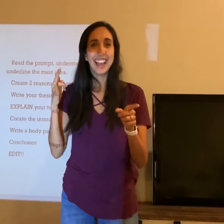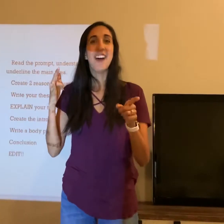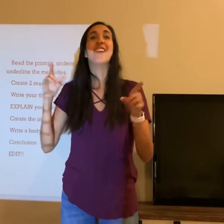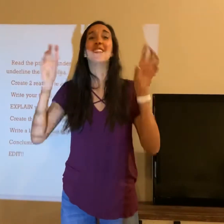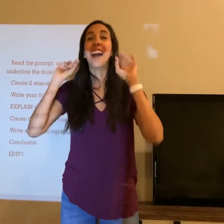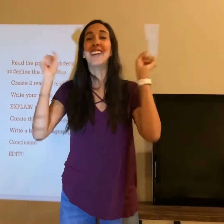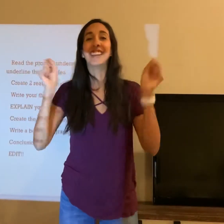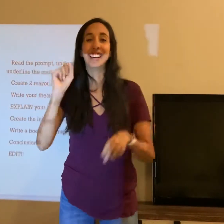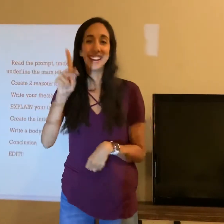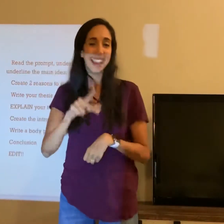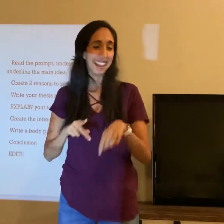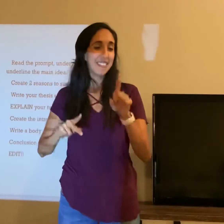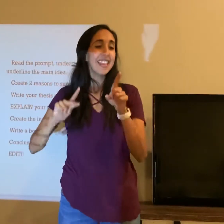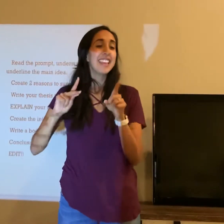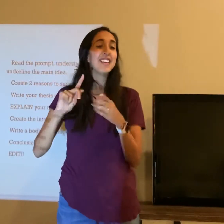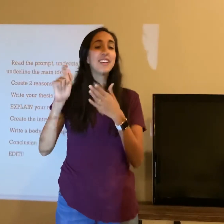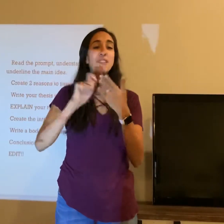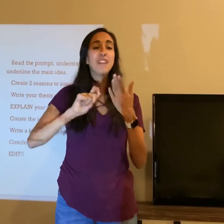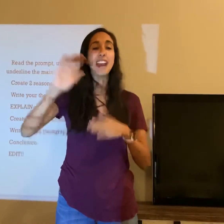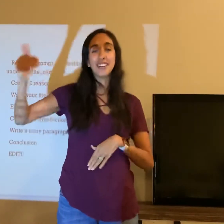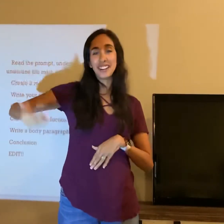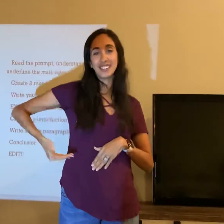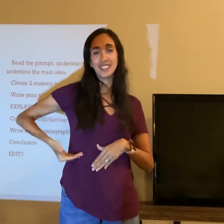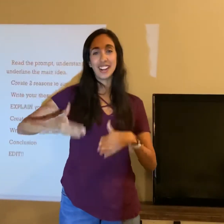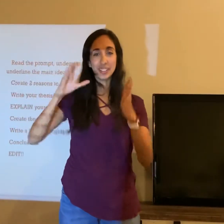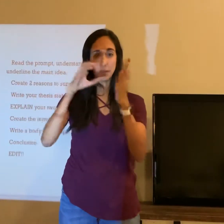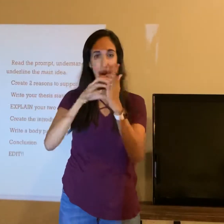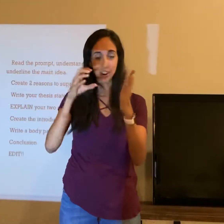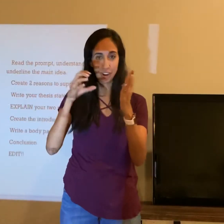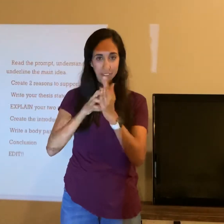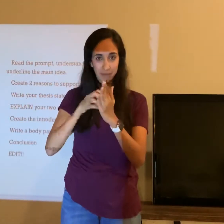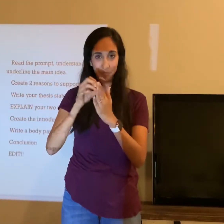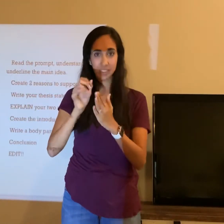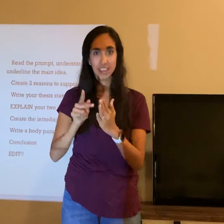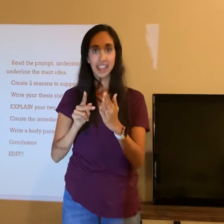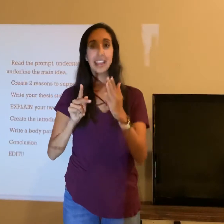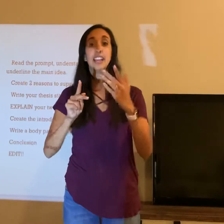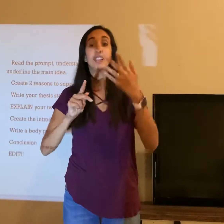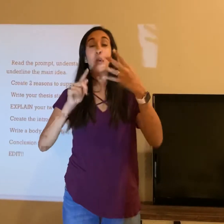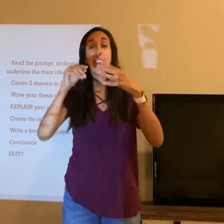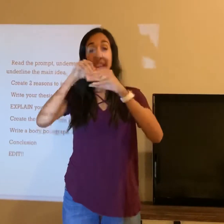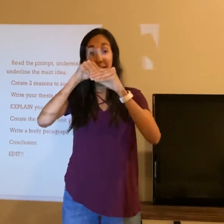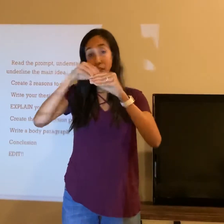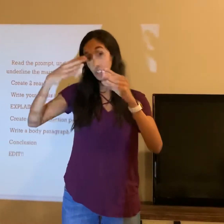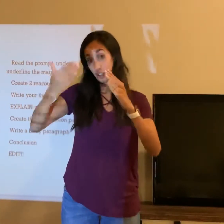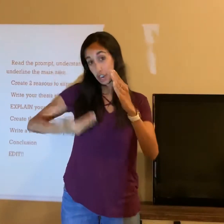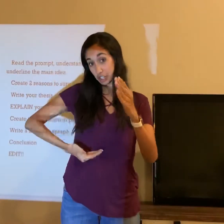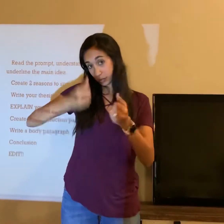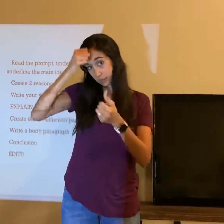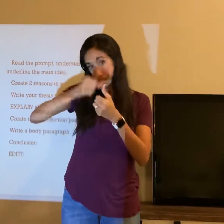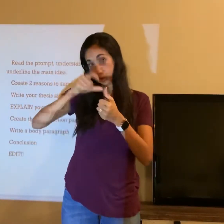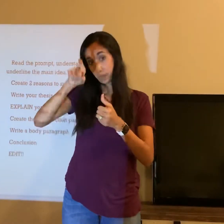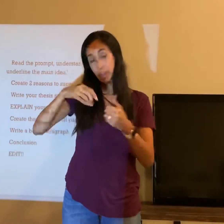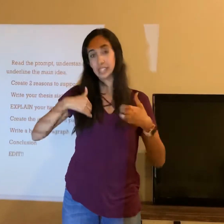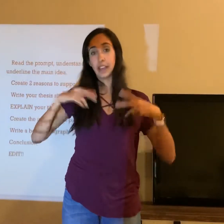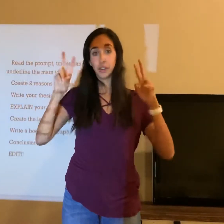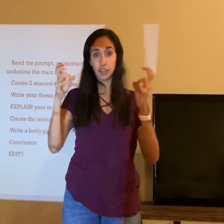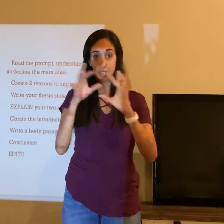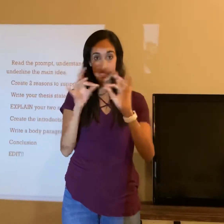I'm loud. Okay. You're gonna write your introduction paragraph. Okay. So in your introduction, remember you must have your thesis